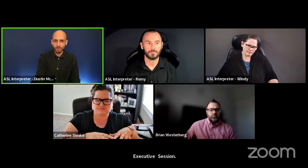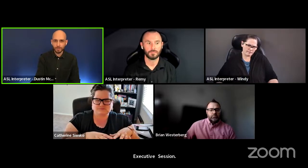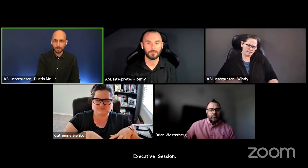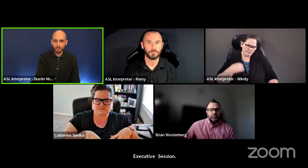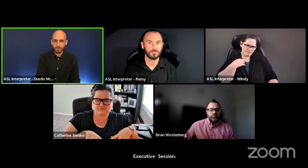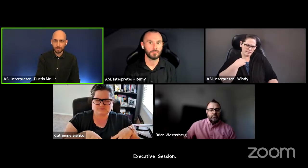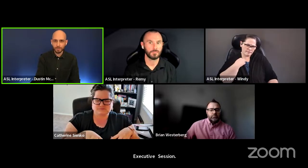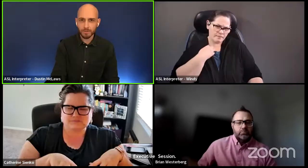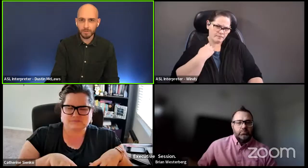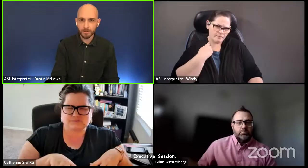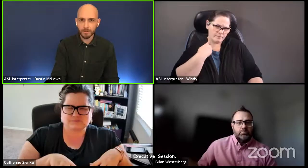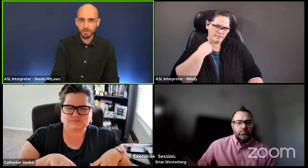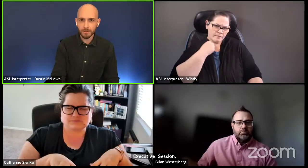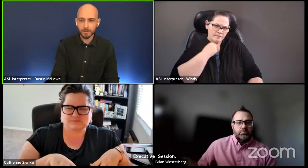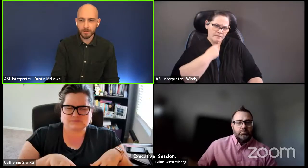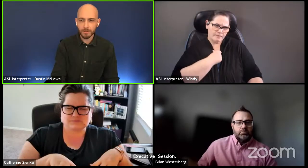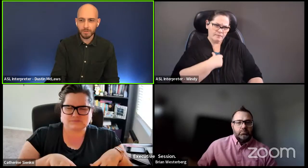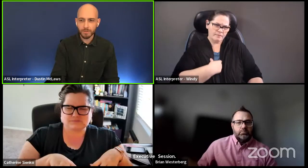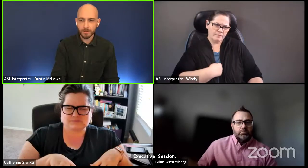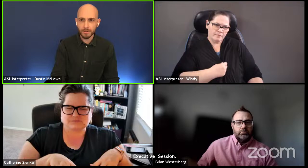first?